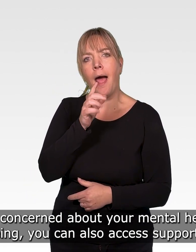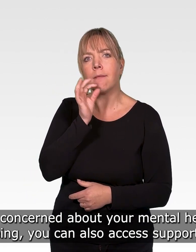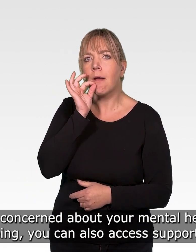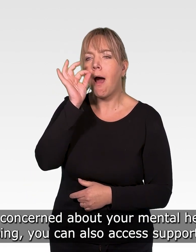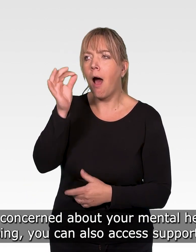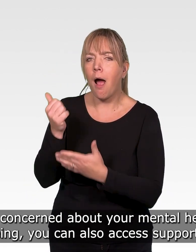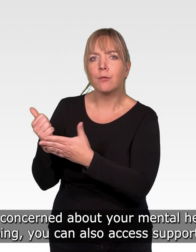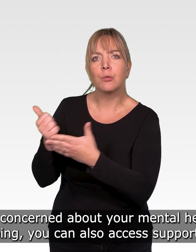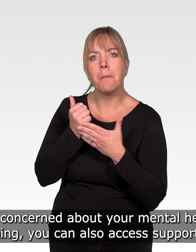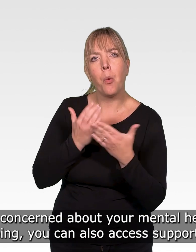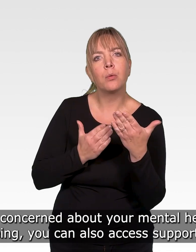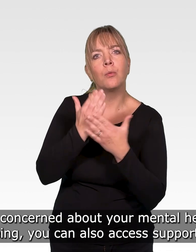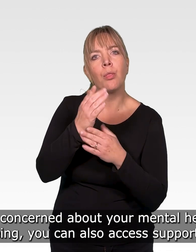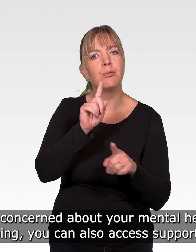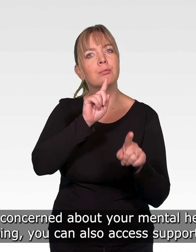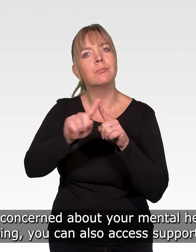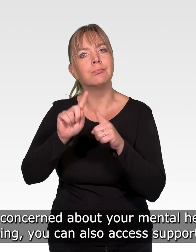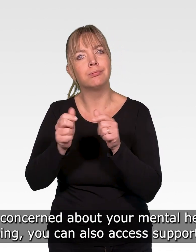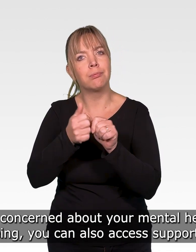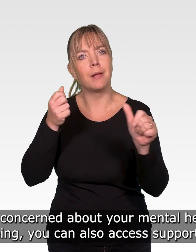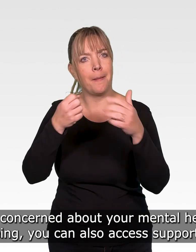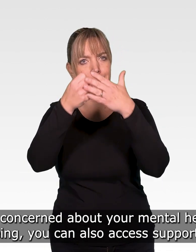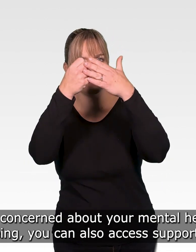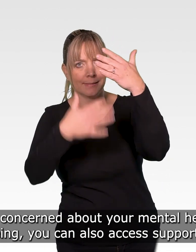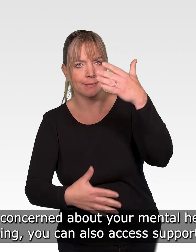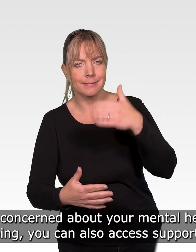you can also access support by